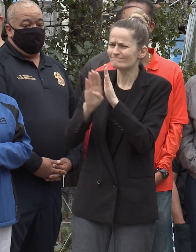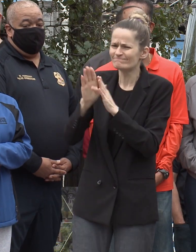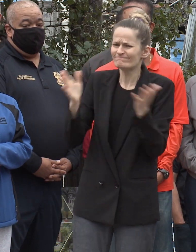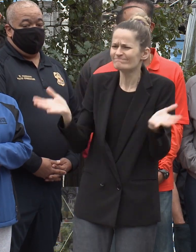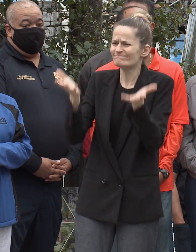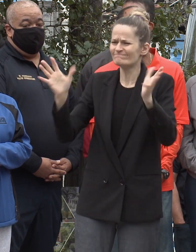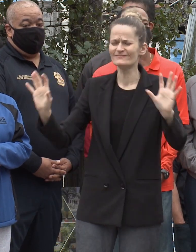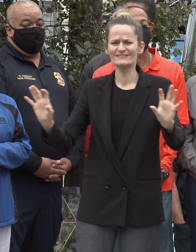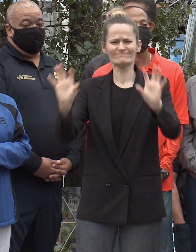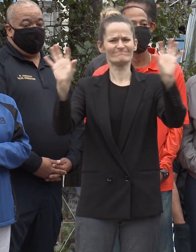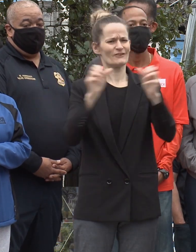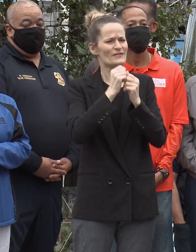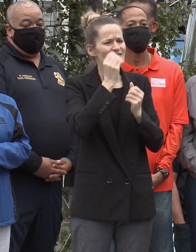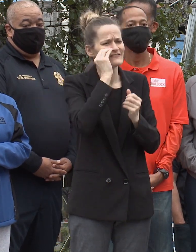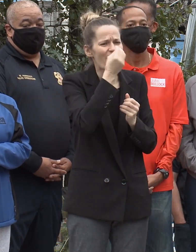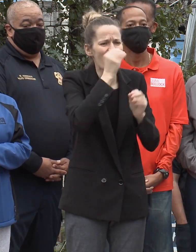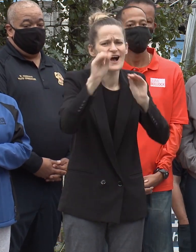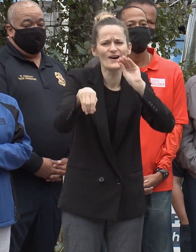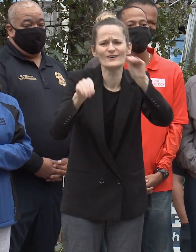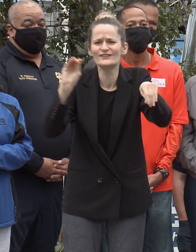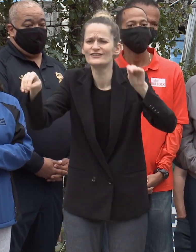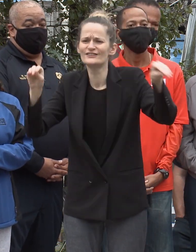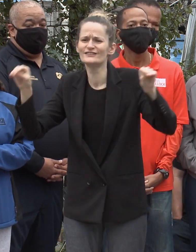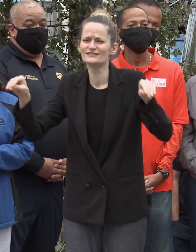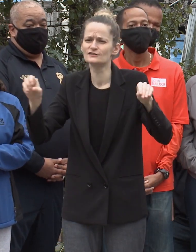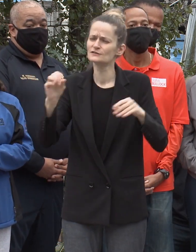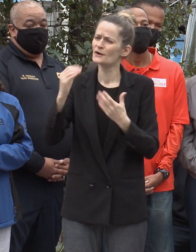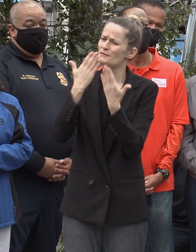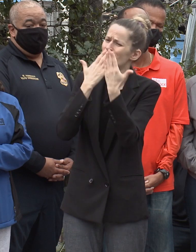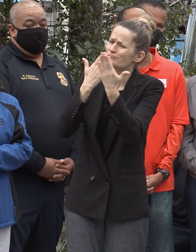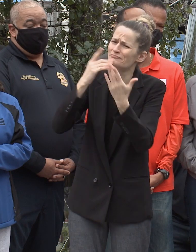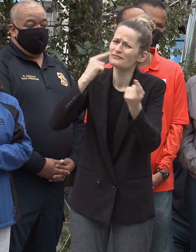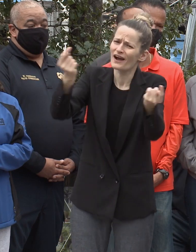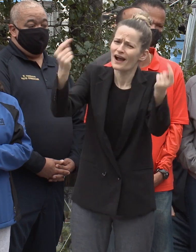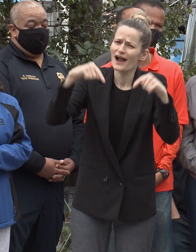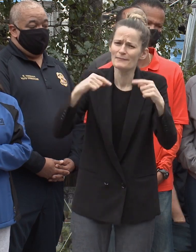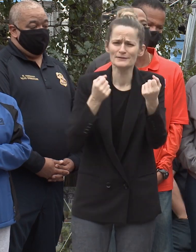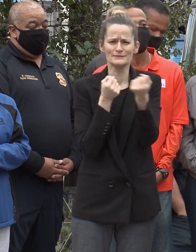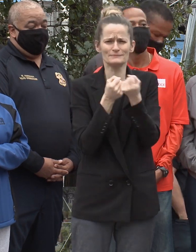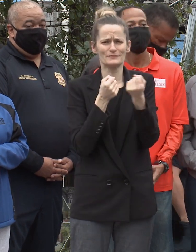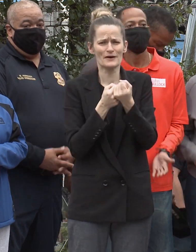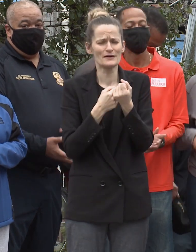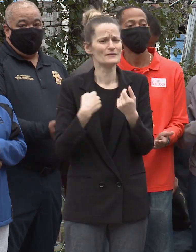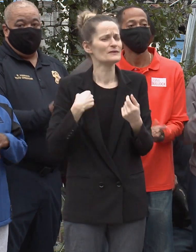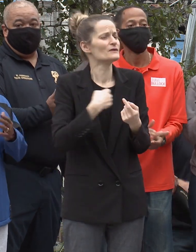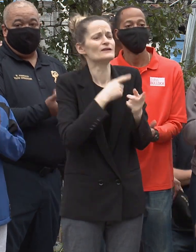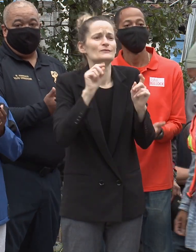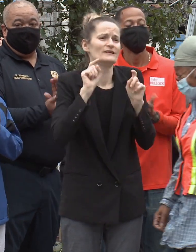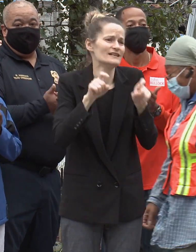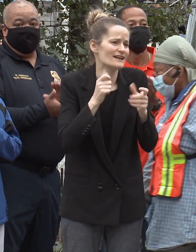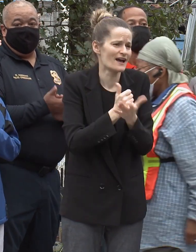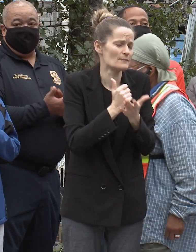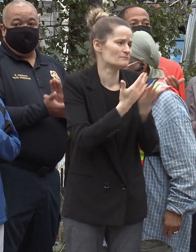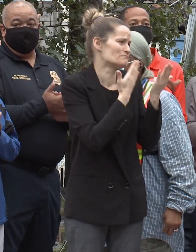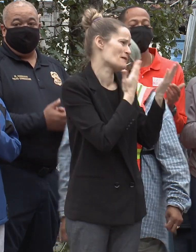and other things. So again, thank you all for coming and supporting us. We do need the help. Thank you again, Mayor Scott.